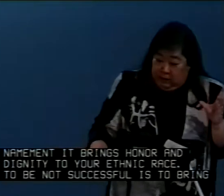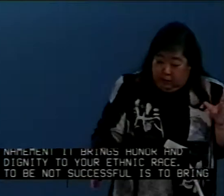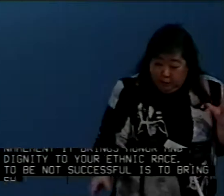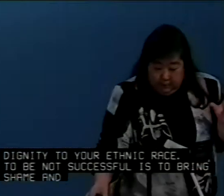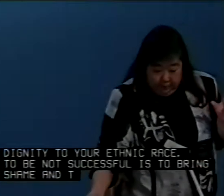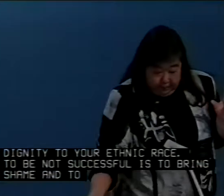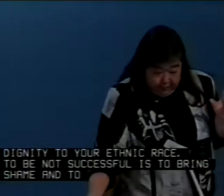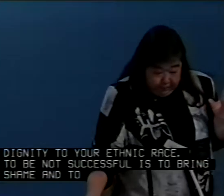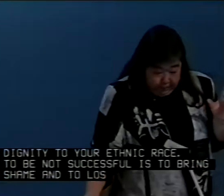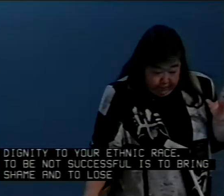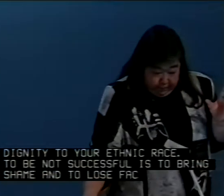community.